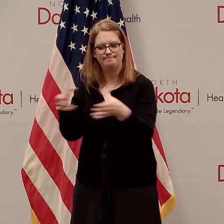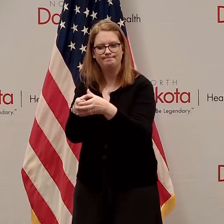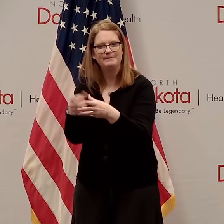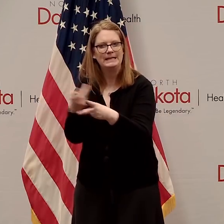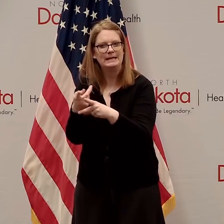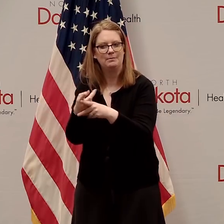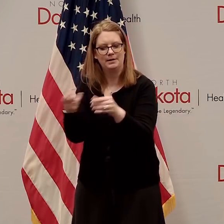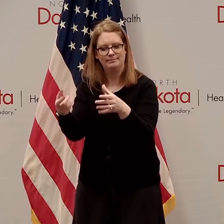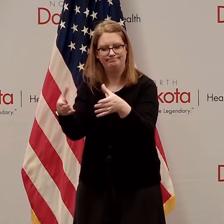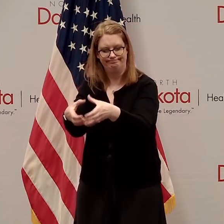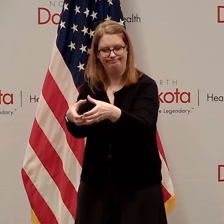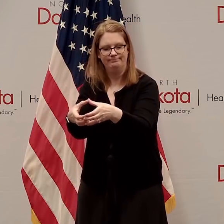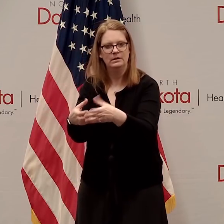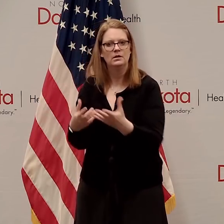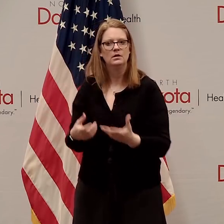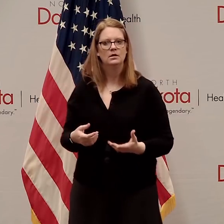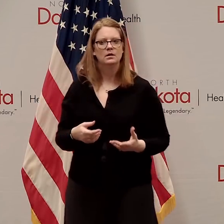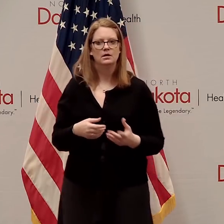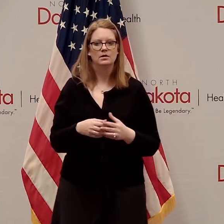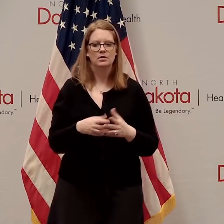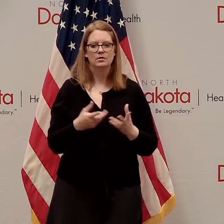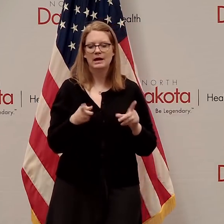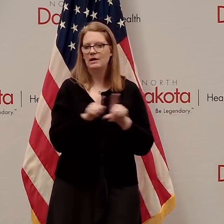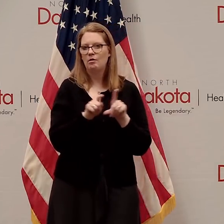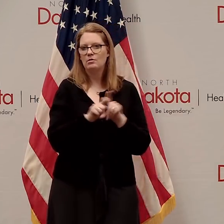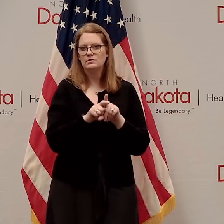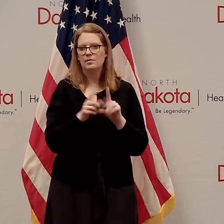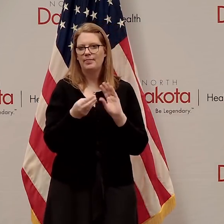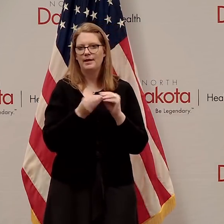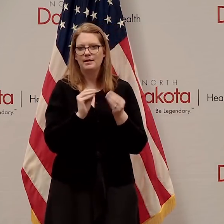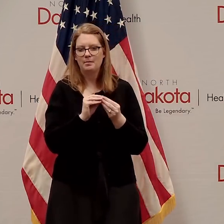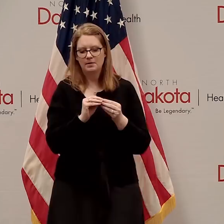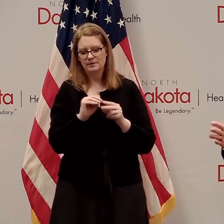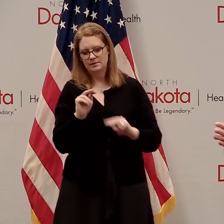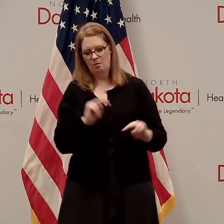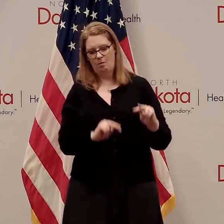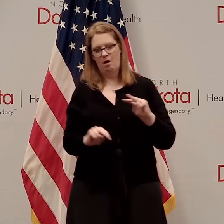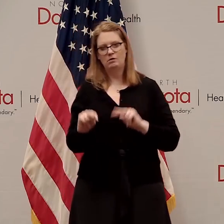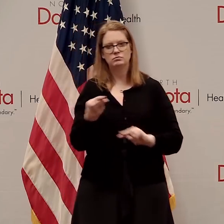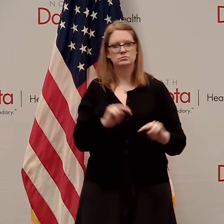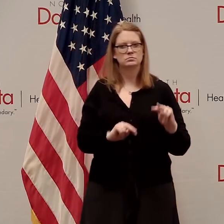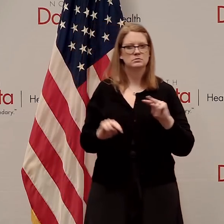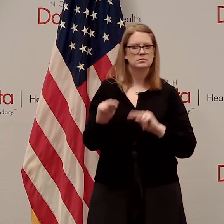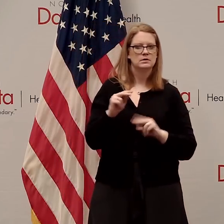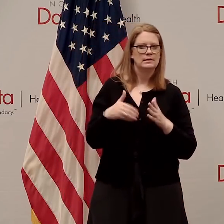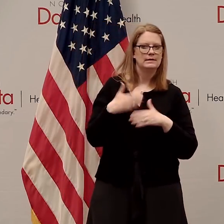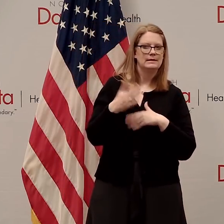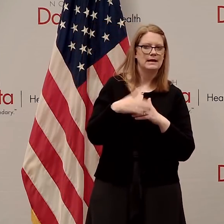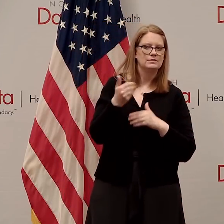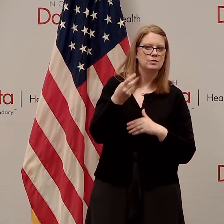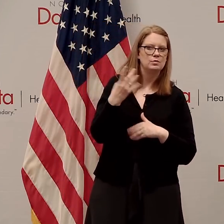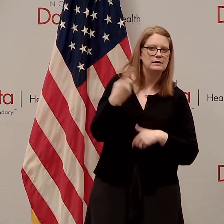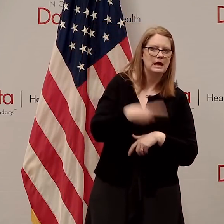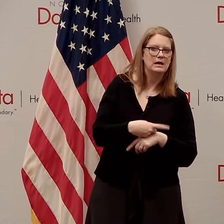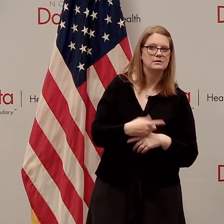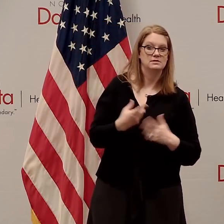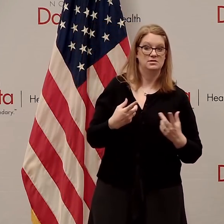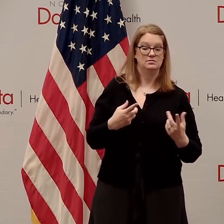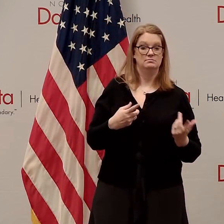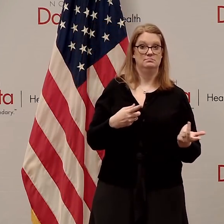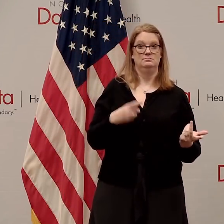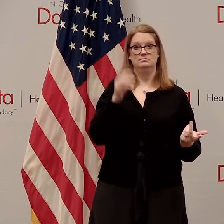is also just the numbers that we're going to look at closely in the coming days to see if we're actually in a spot